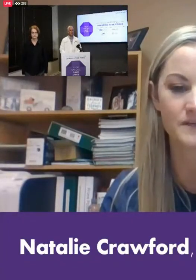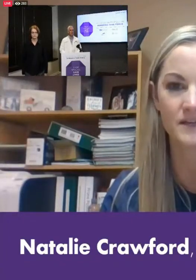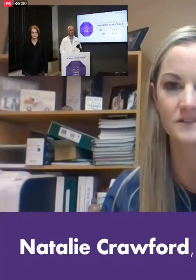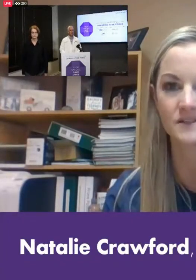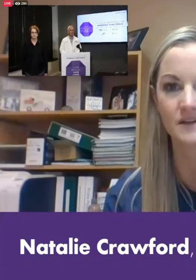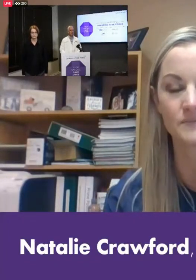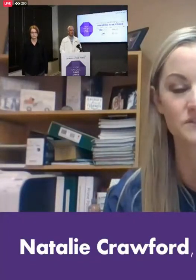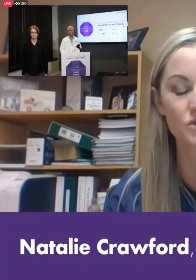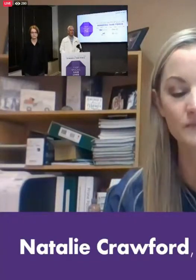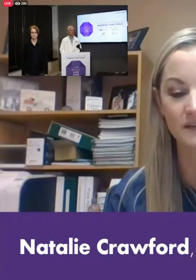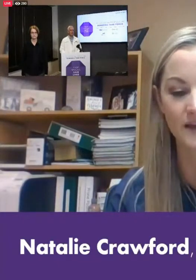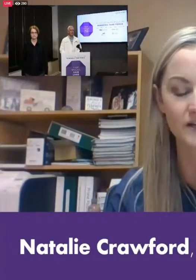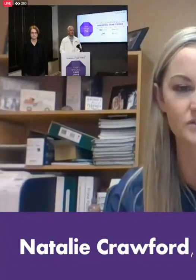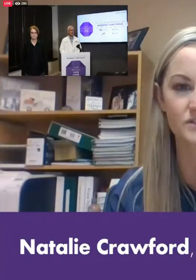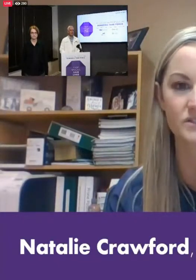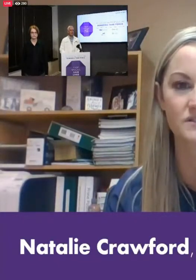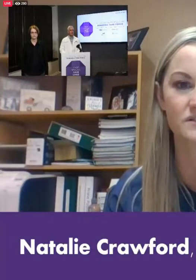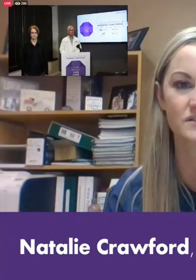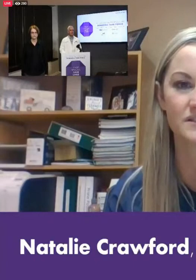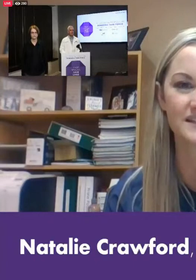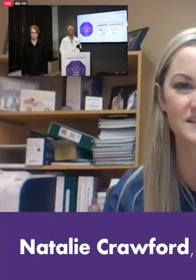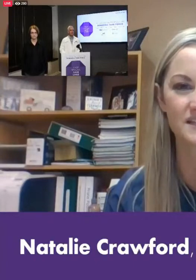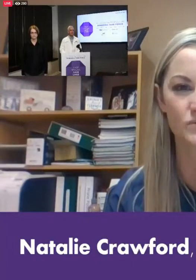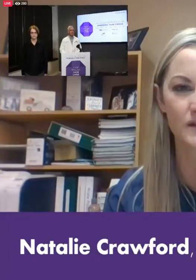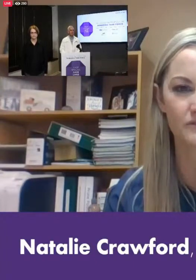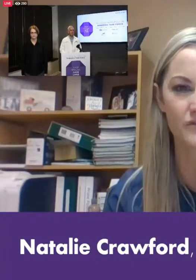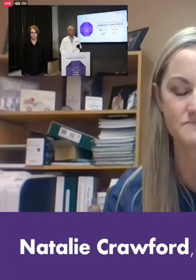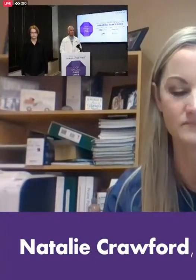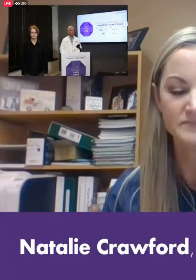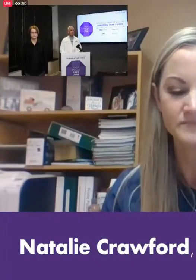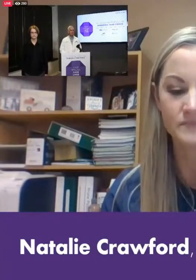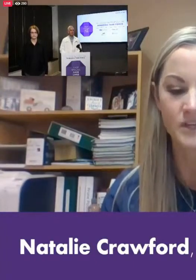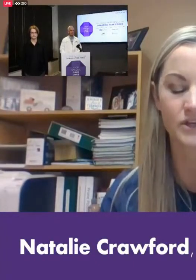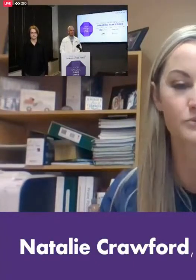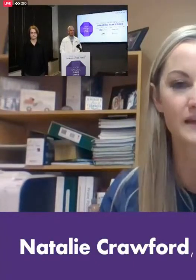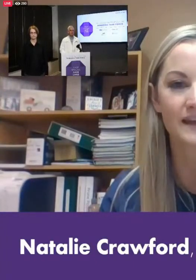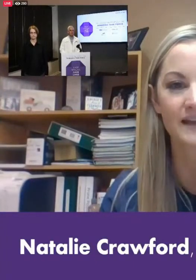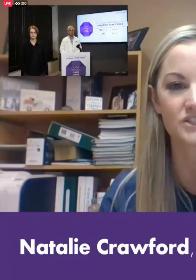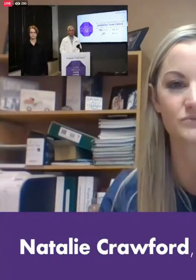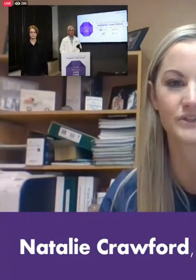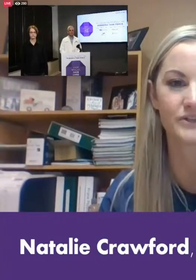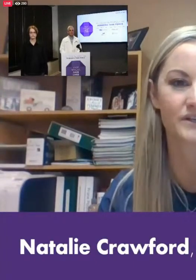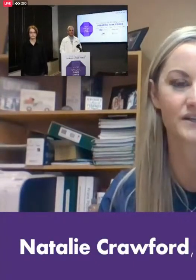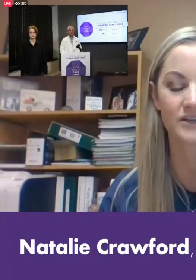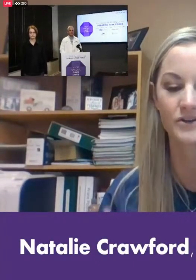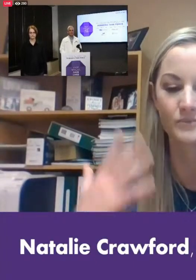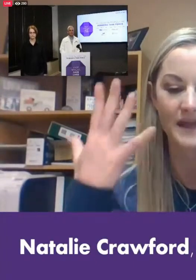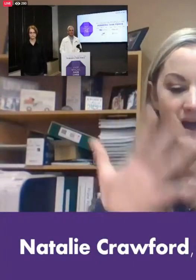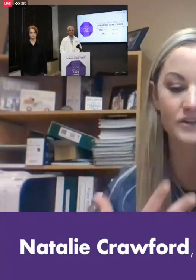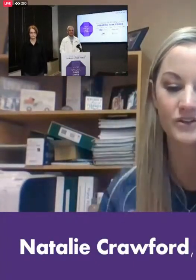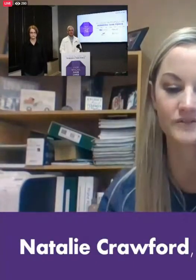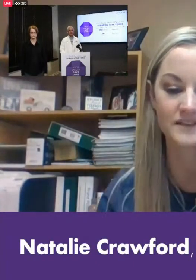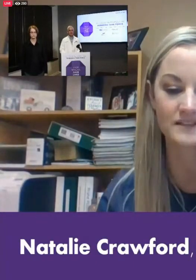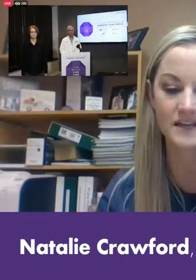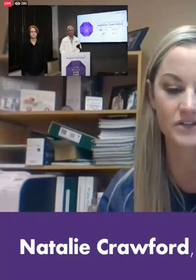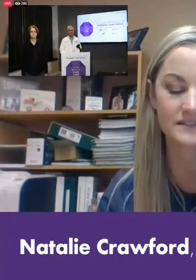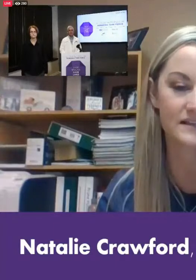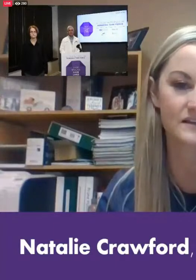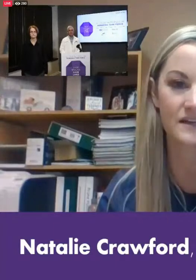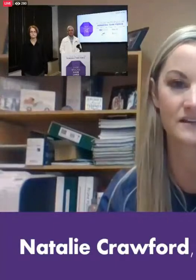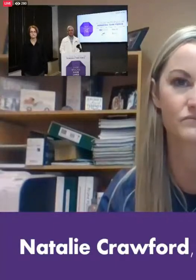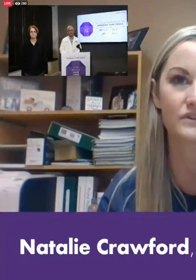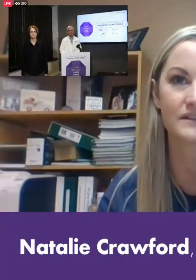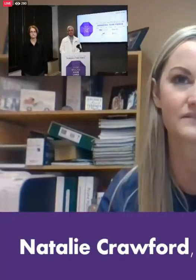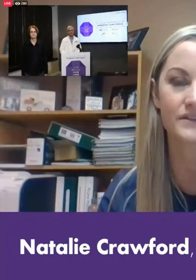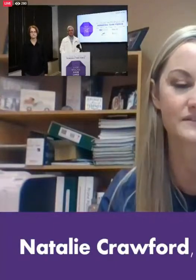distanced from him because I'm in so many layers. That takes away from your human connection when you're, behind all of these